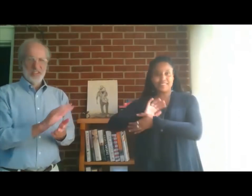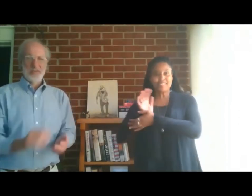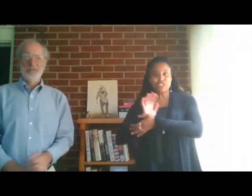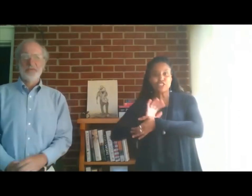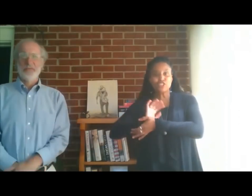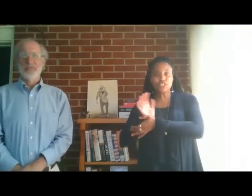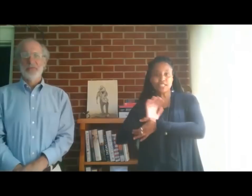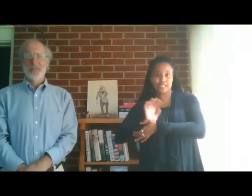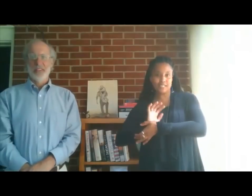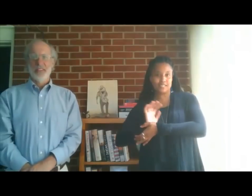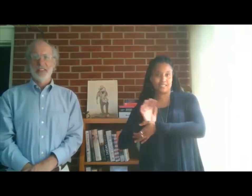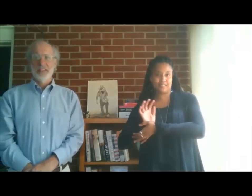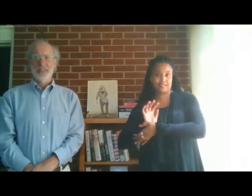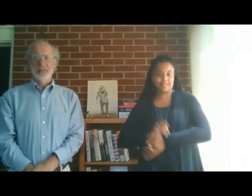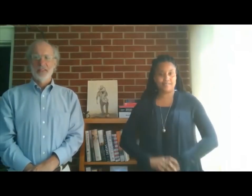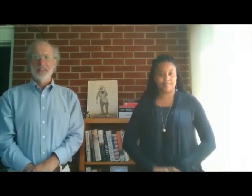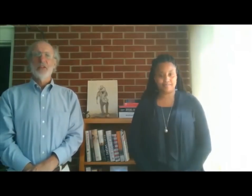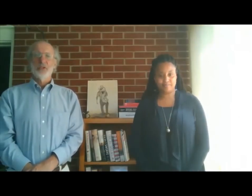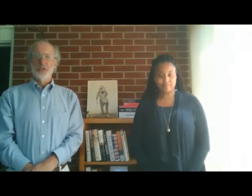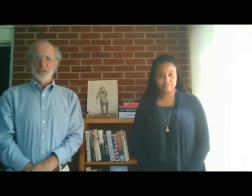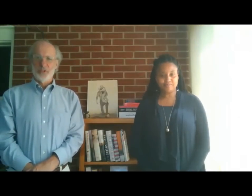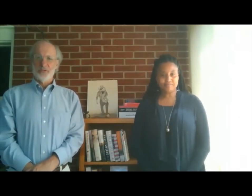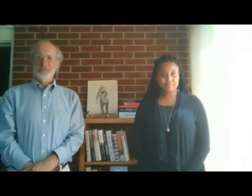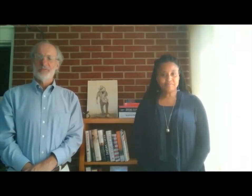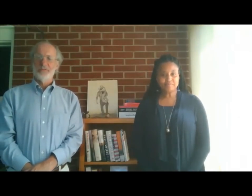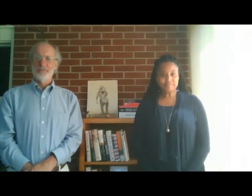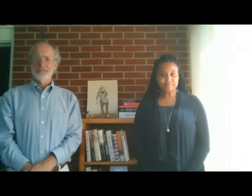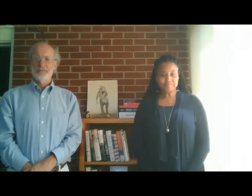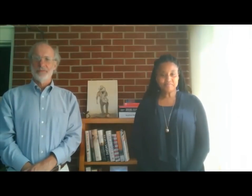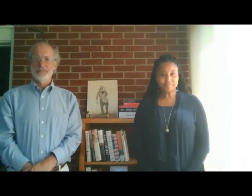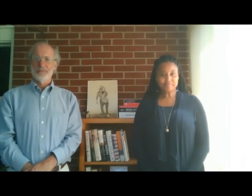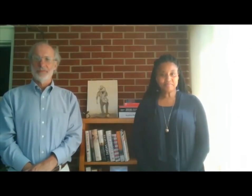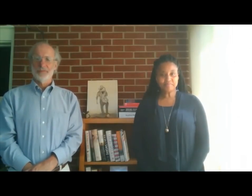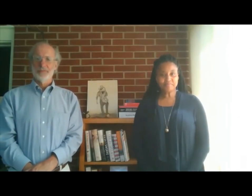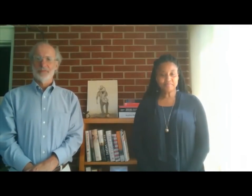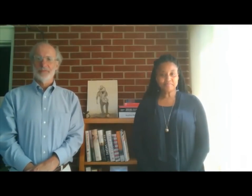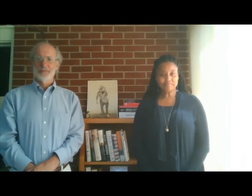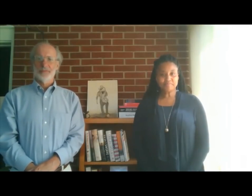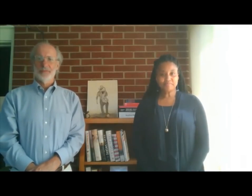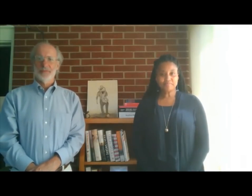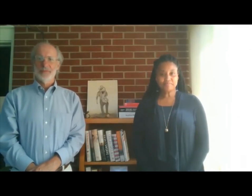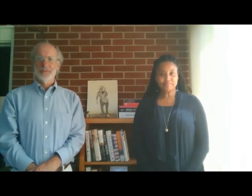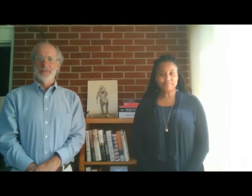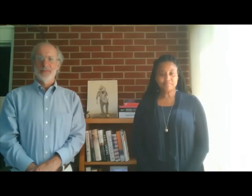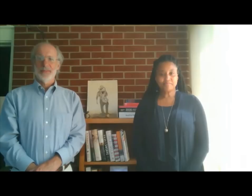Right. Cheese. Your turn.